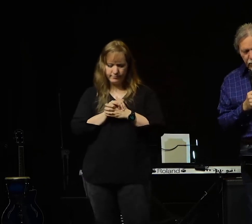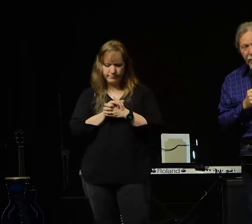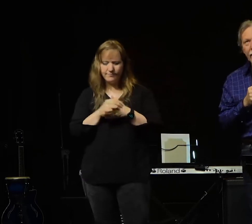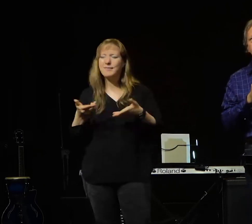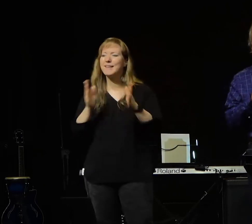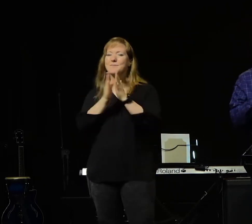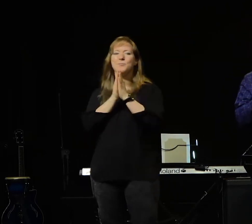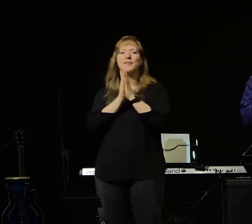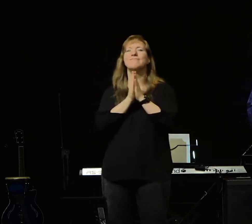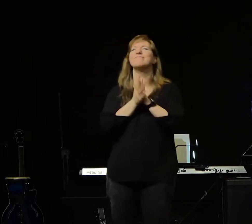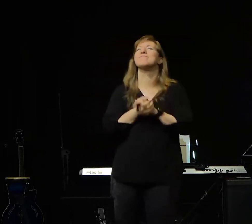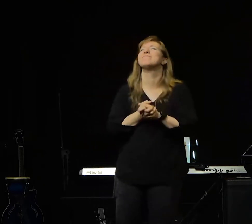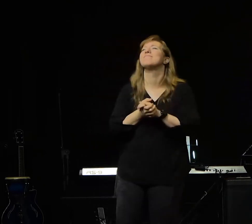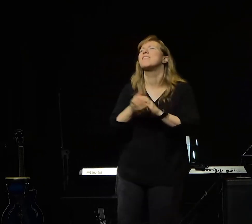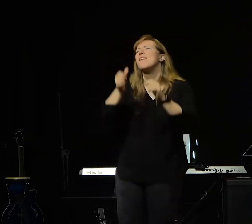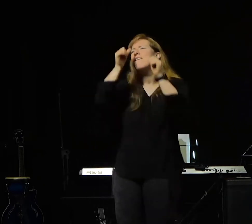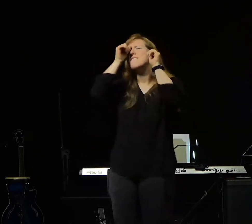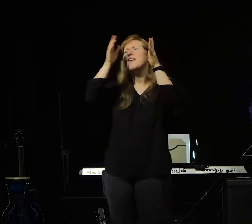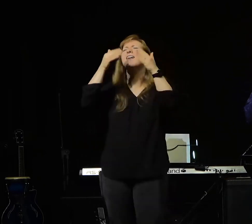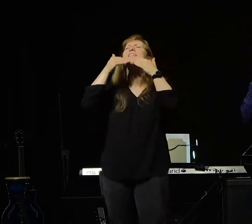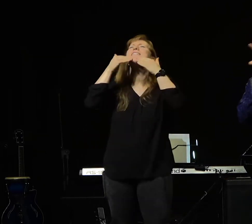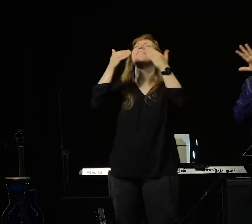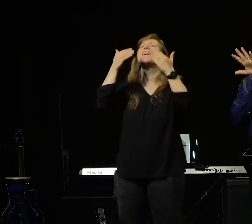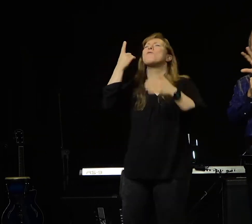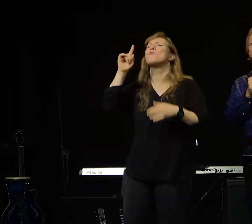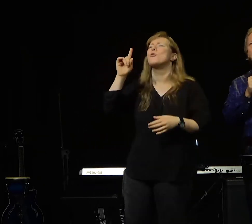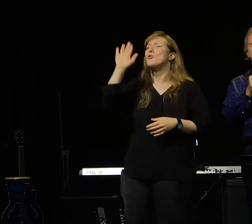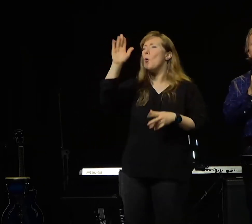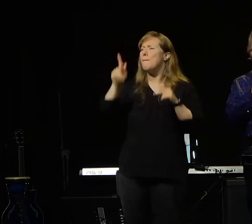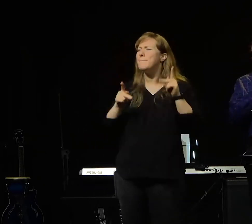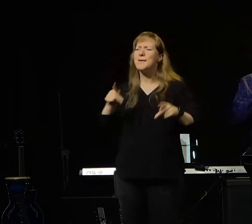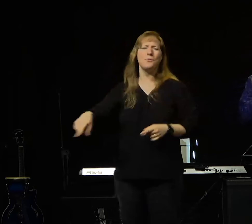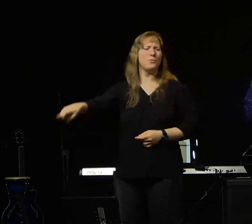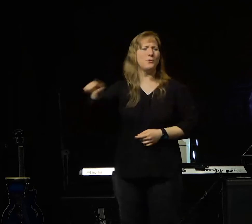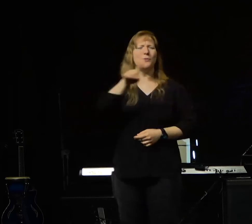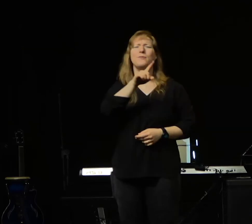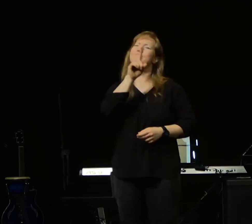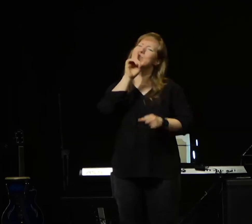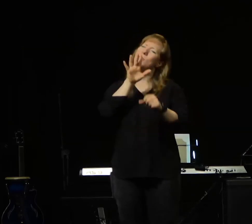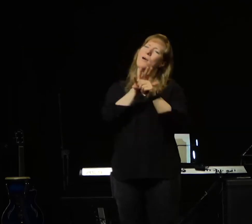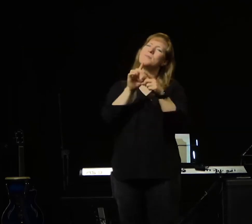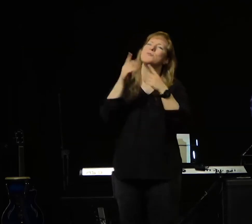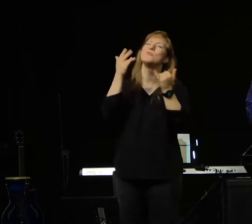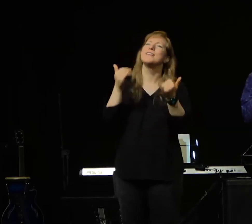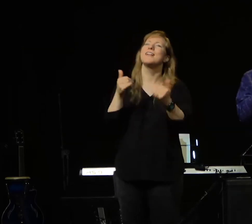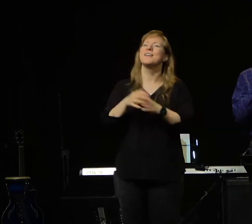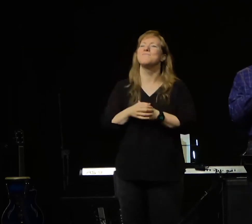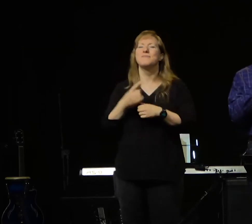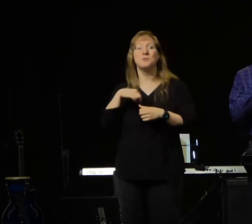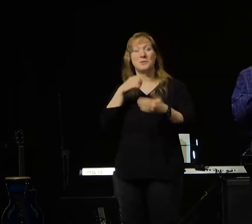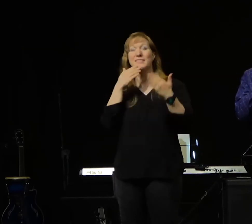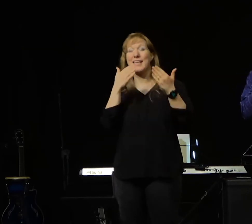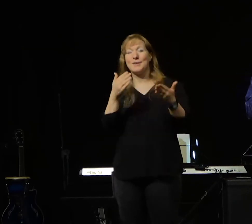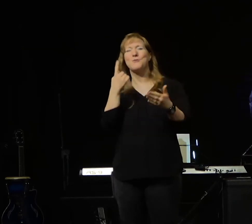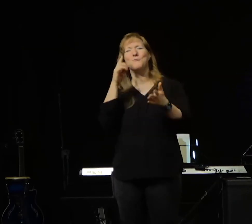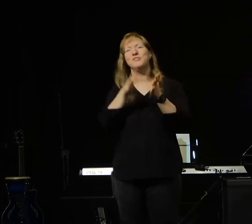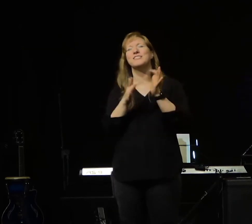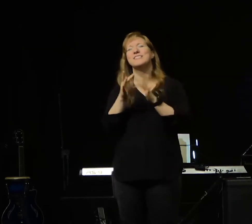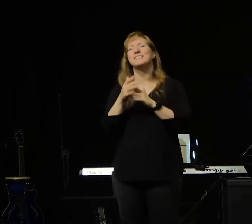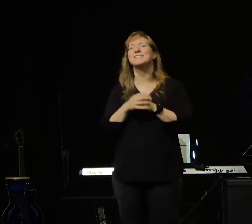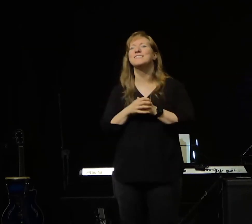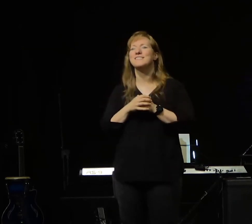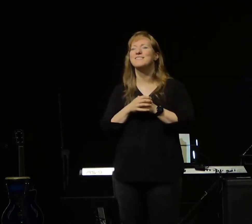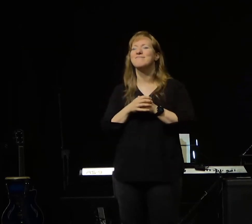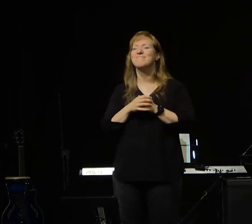Let's pray together. Father, I thank you for your people and their commitment to you today. We do thank you so much for Jesus.